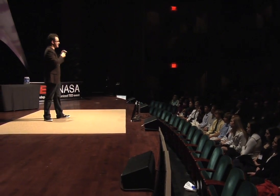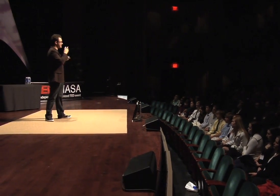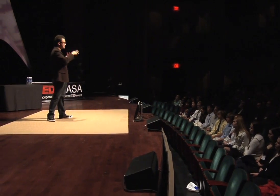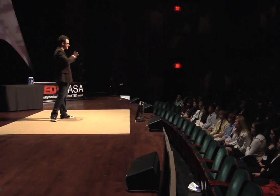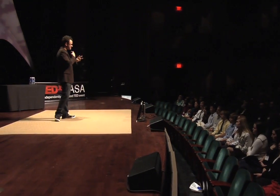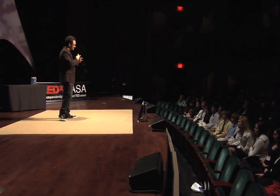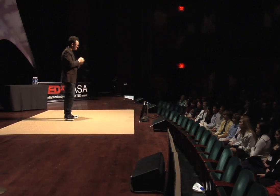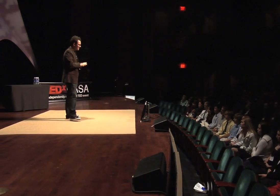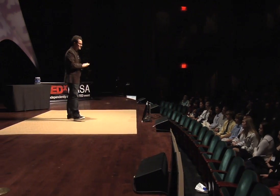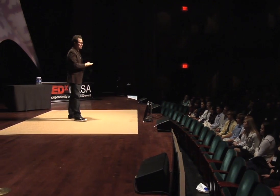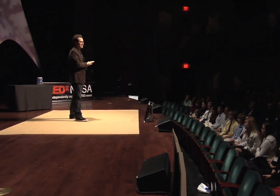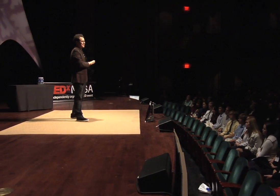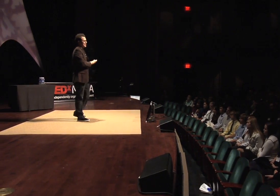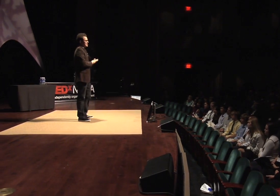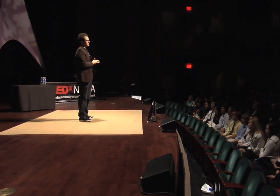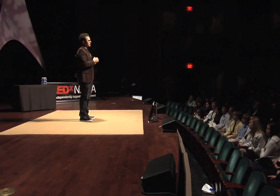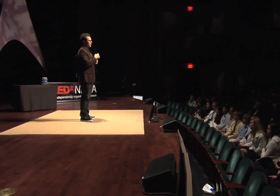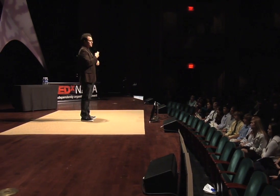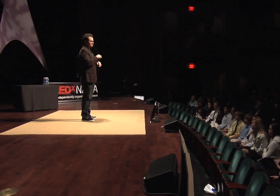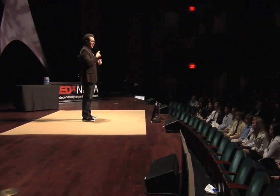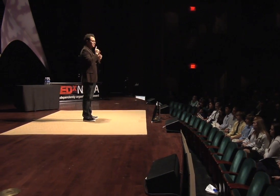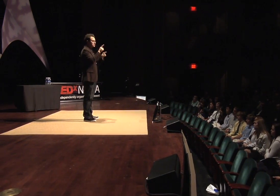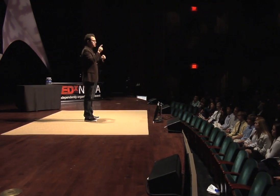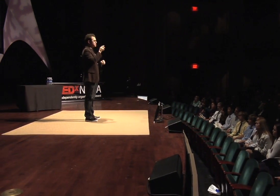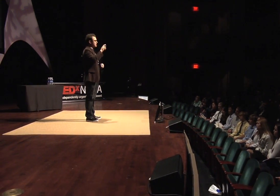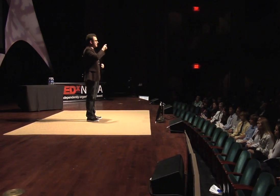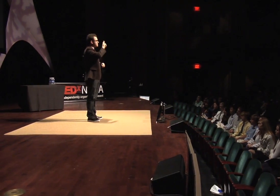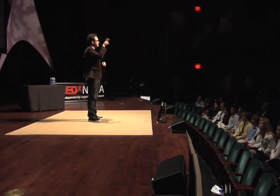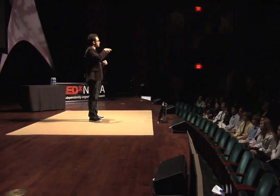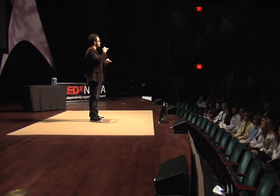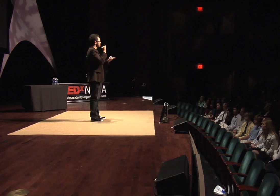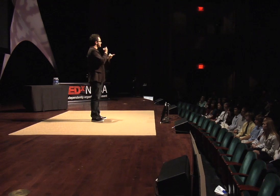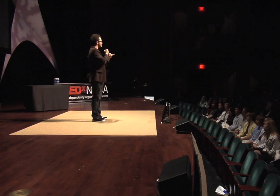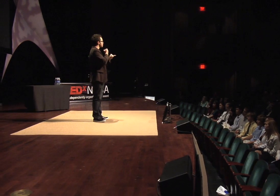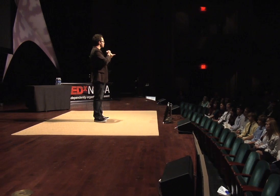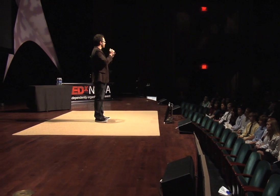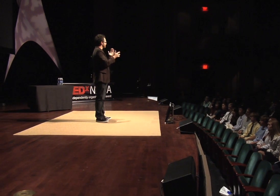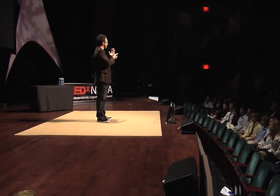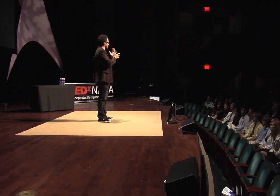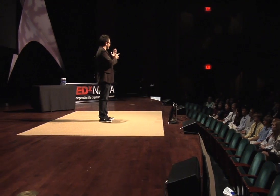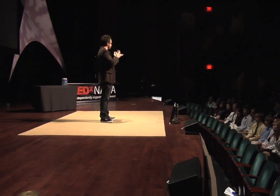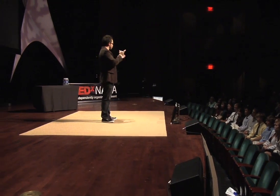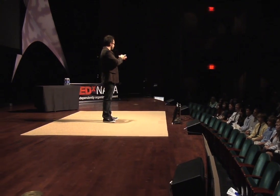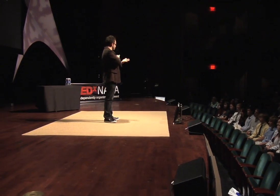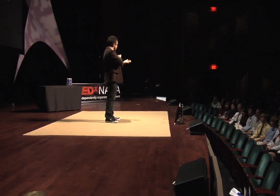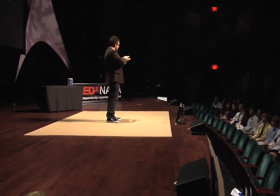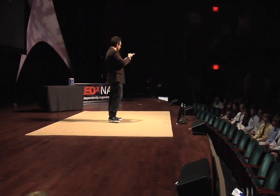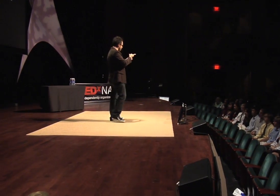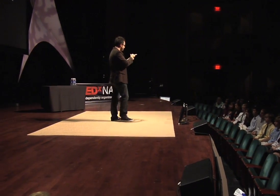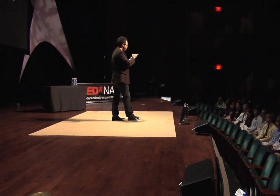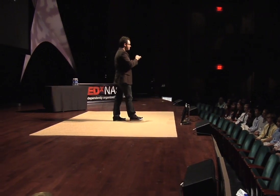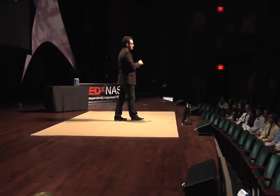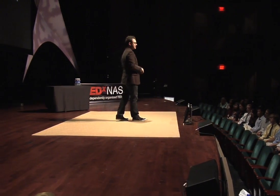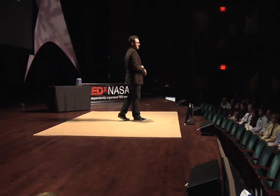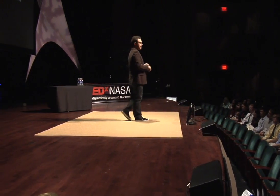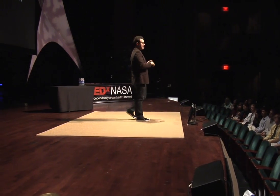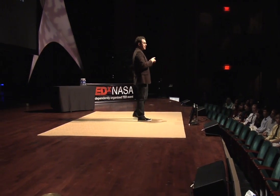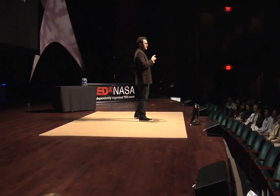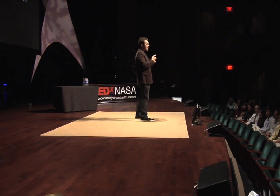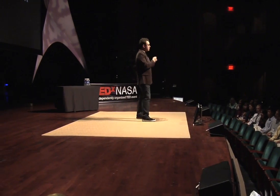Eminems of this world. So I went to the Rochester Institute of Technology in New York, and I went